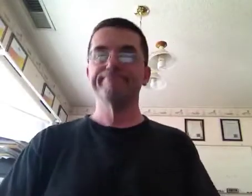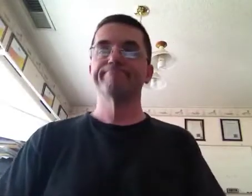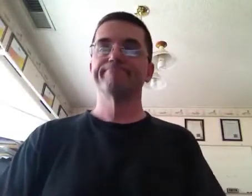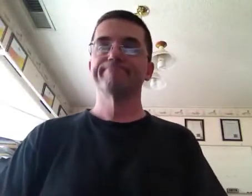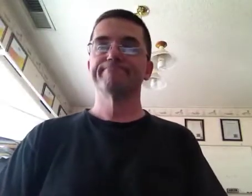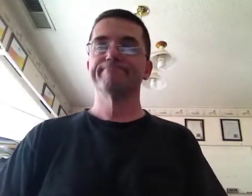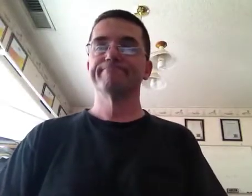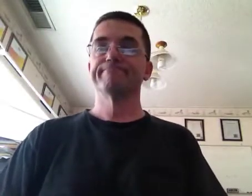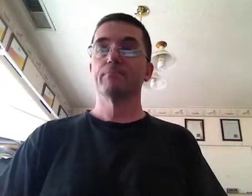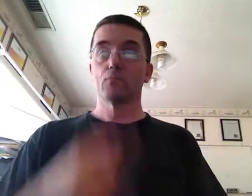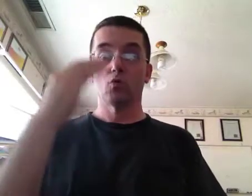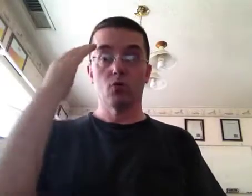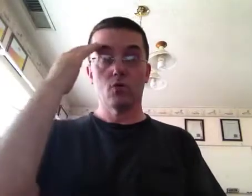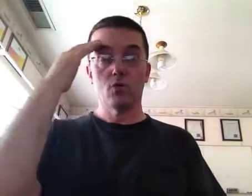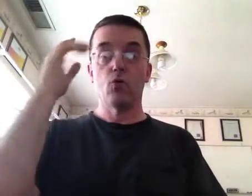You know, because, you know, what does he make a year?